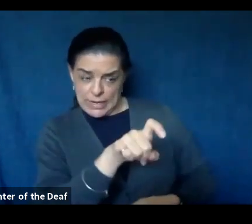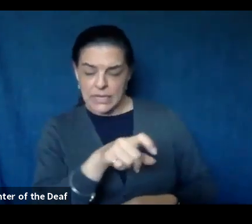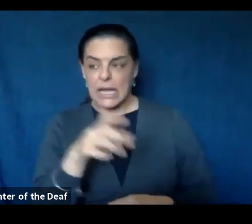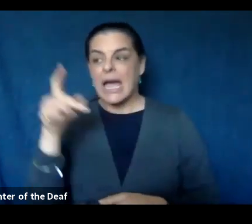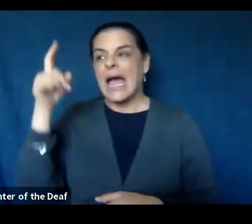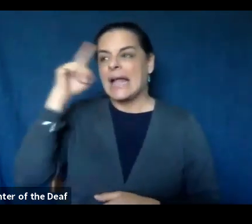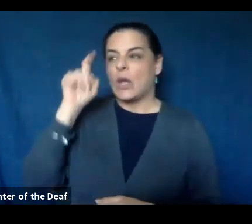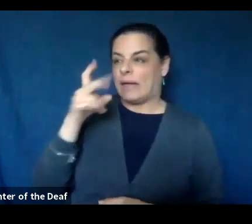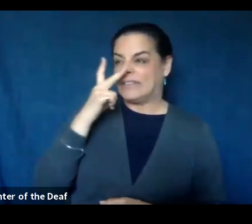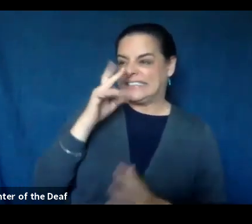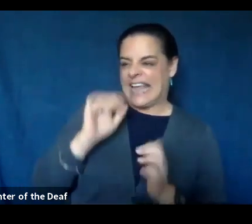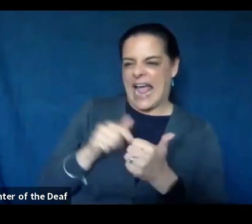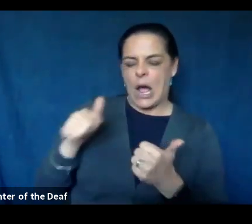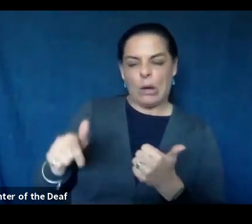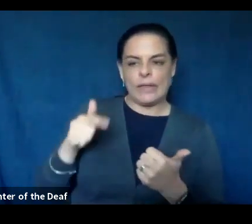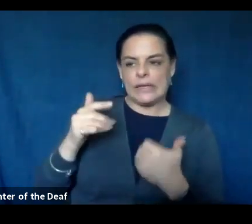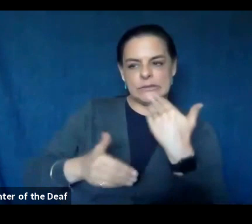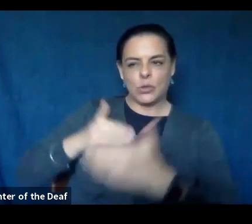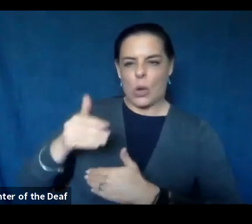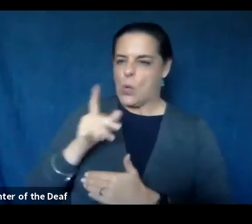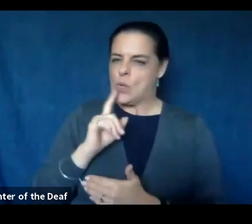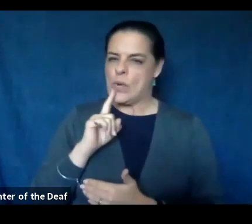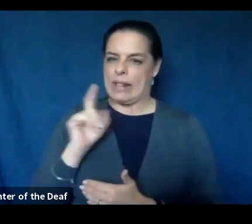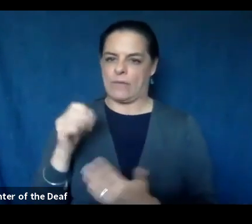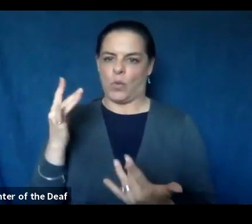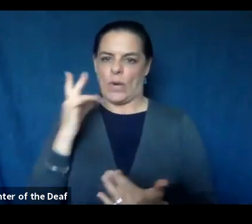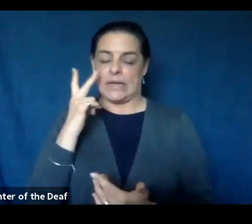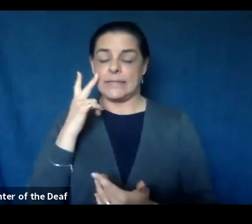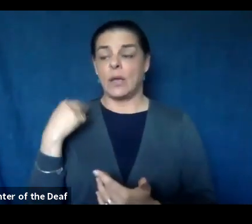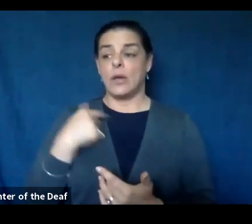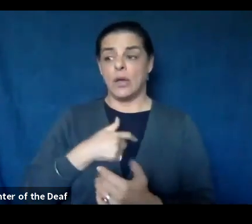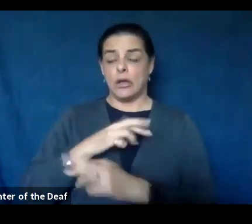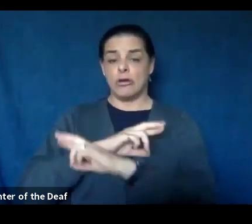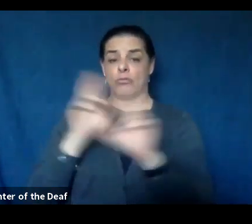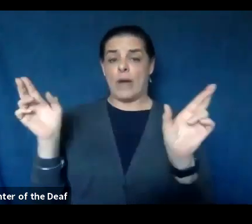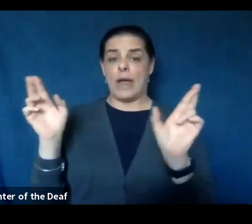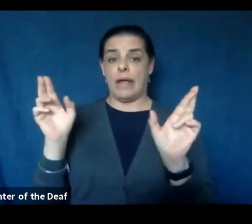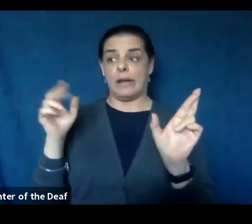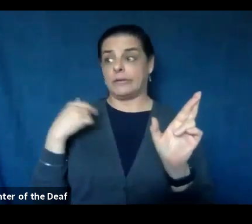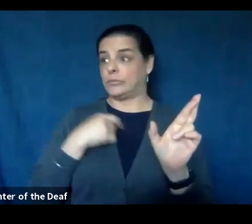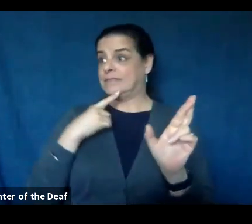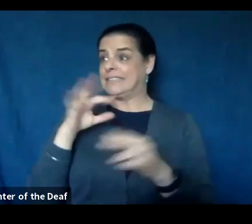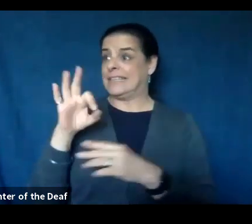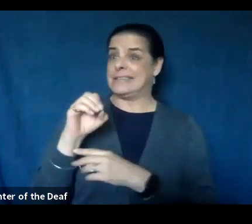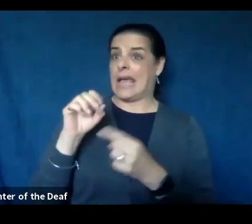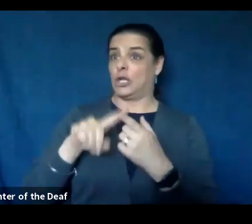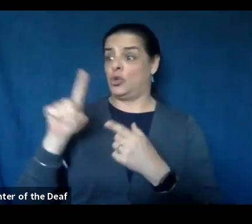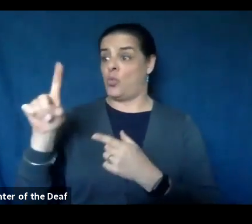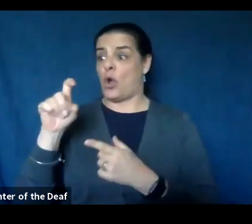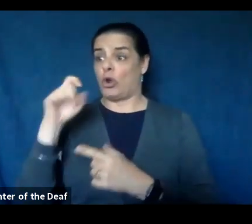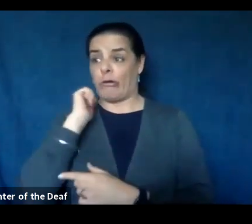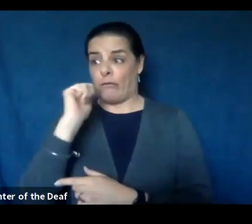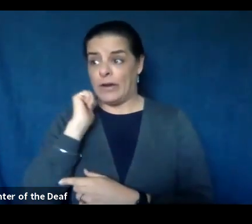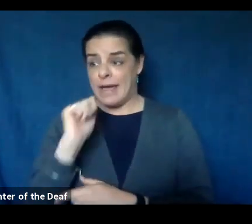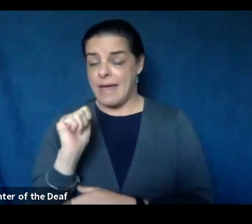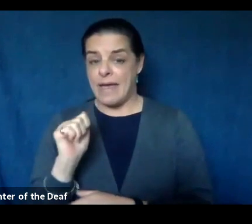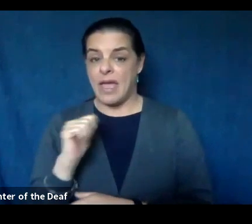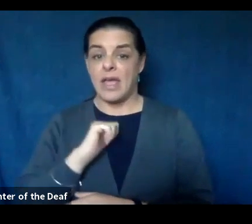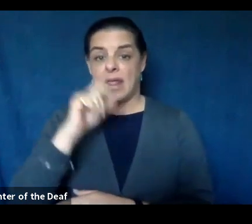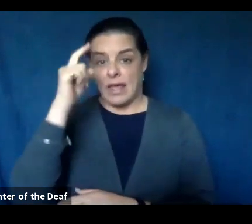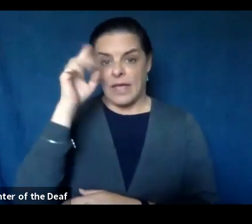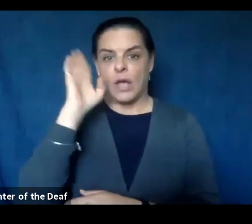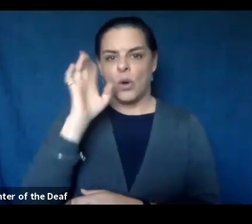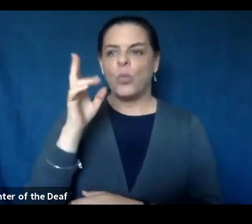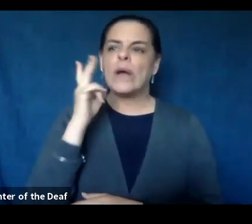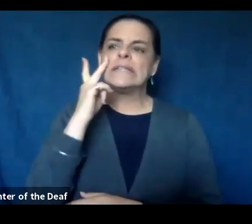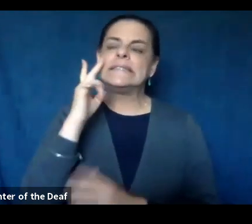see how this plays out, really. We're prepared to test. We've been saying 90 to 100 a day. And I think we're going to see